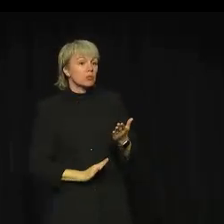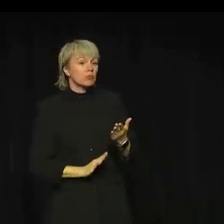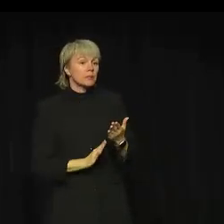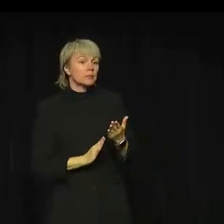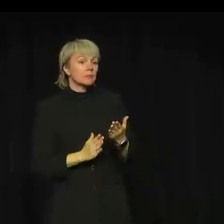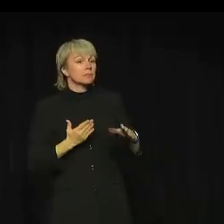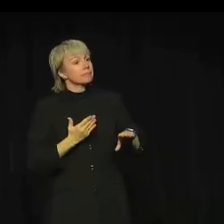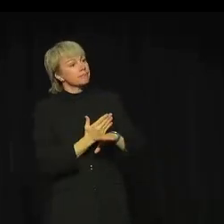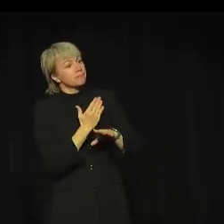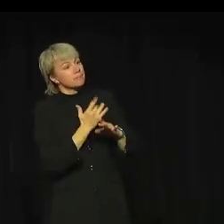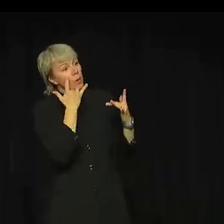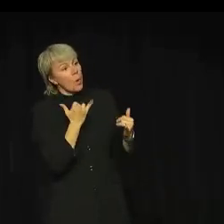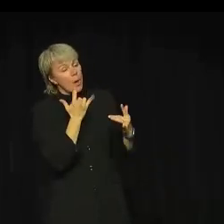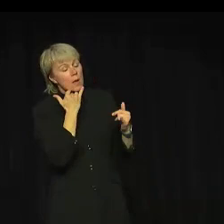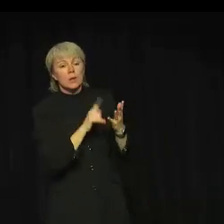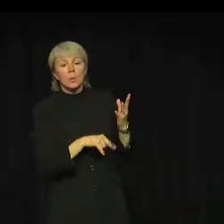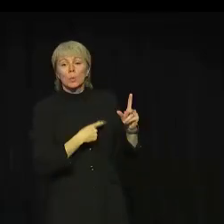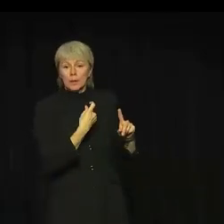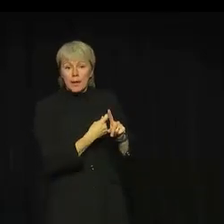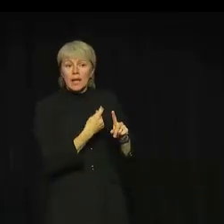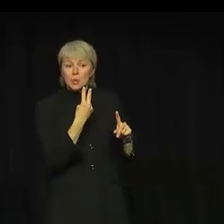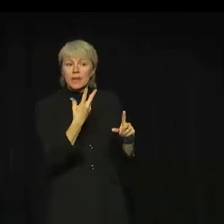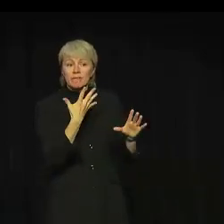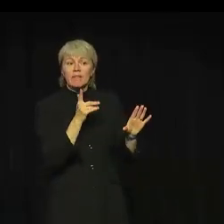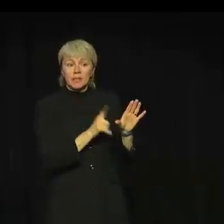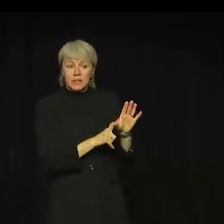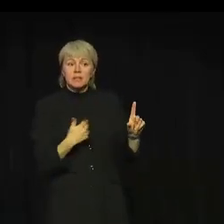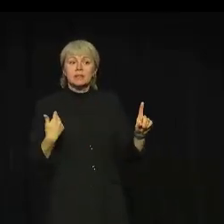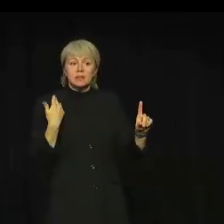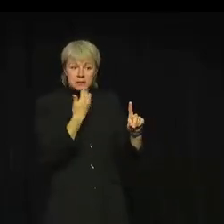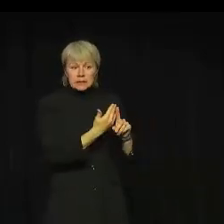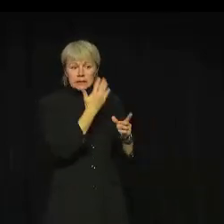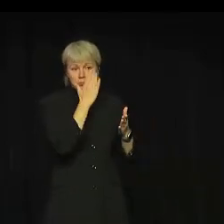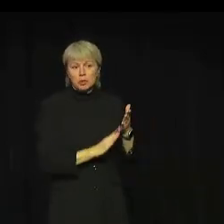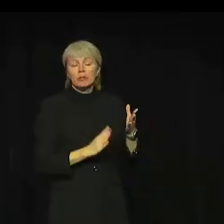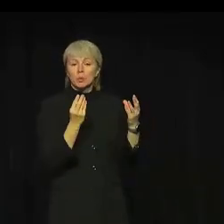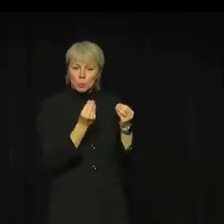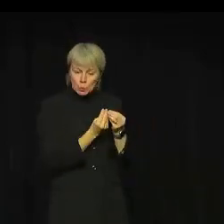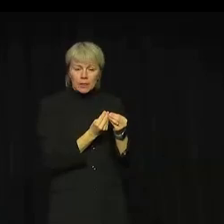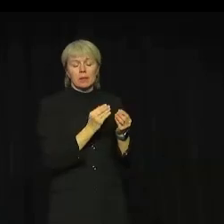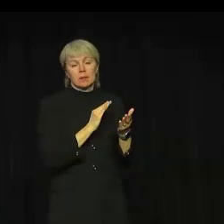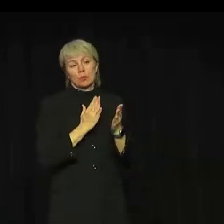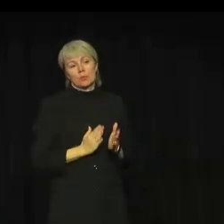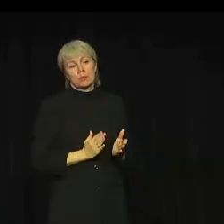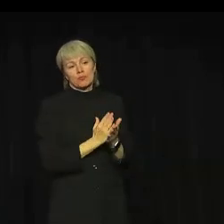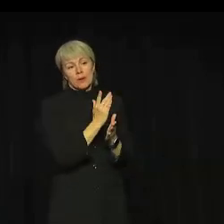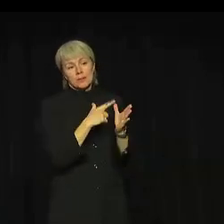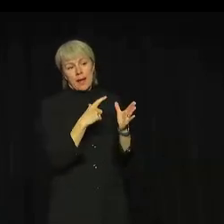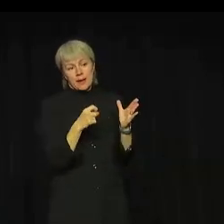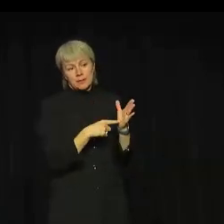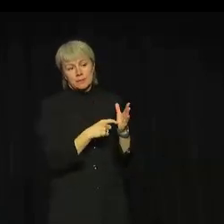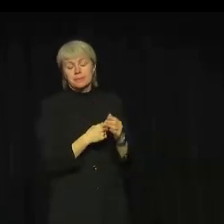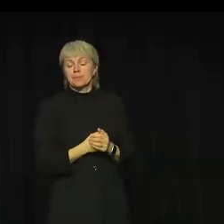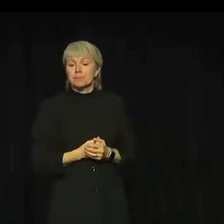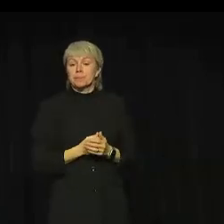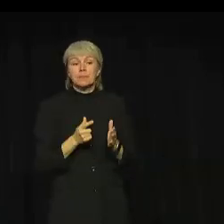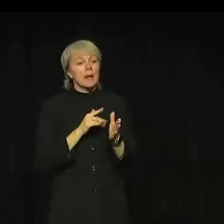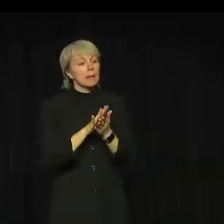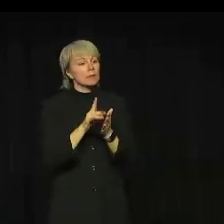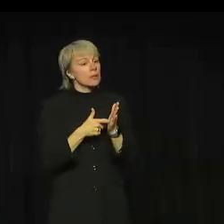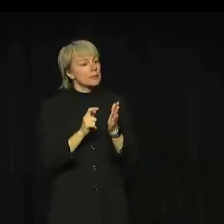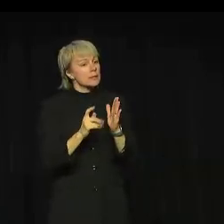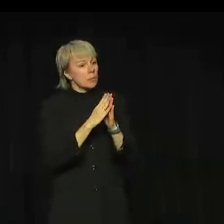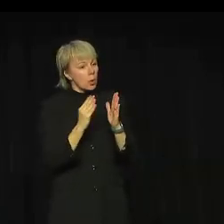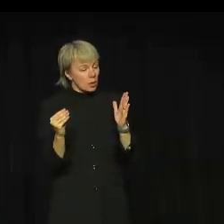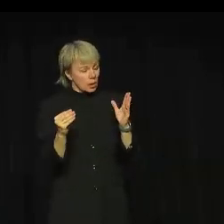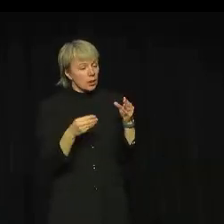law in the UK, where we've got 25 years of experience with the Human Rights Act. The model proposed by the Human Rights Commission bears